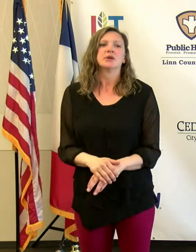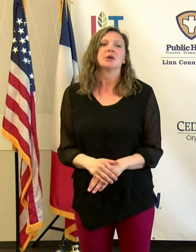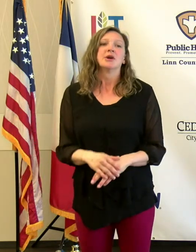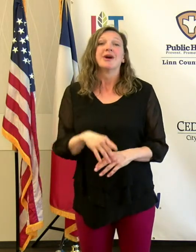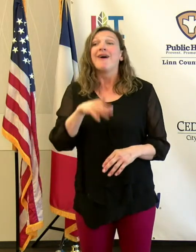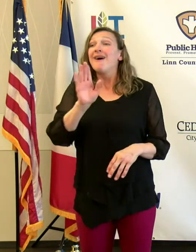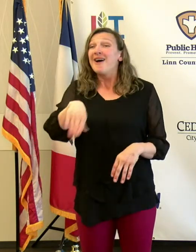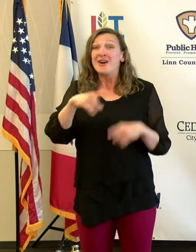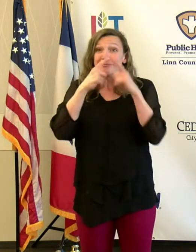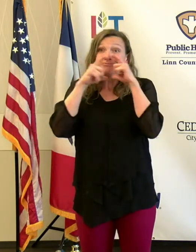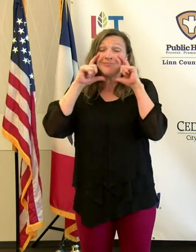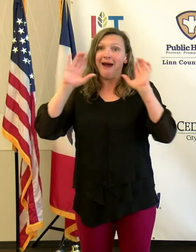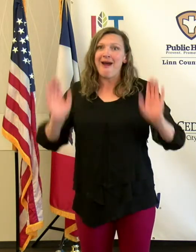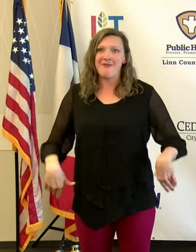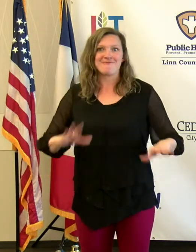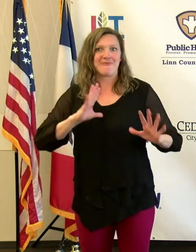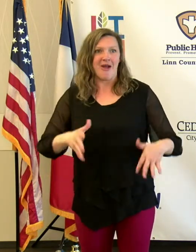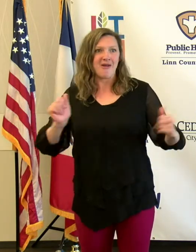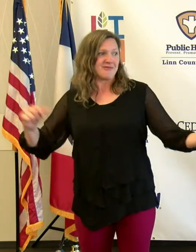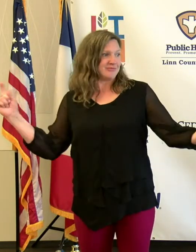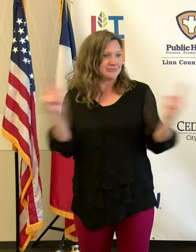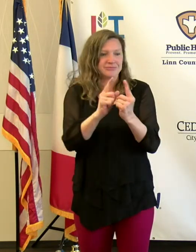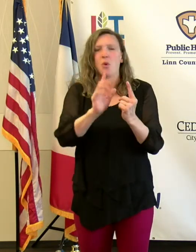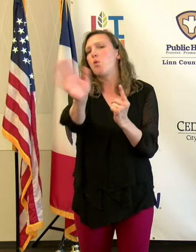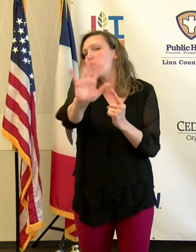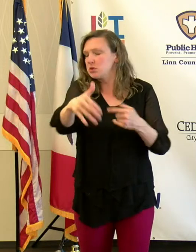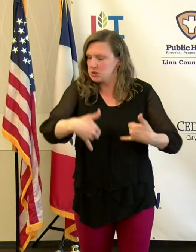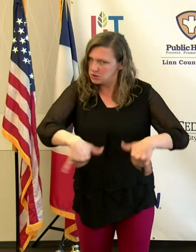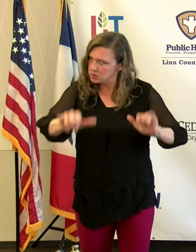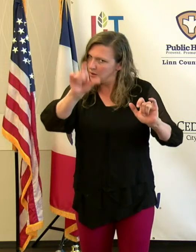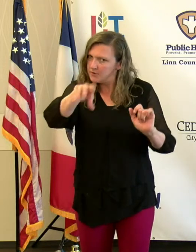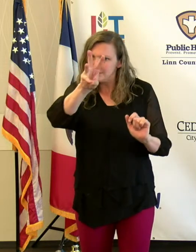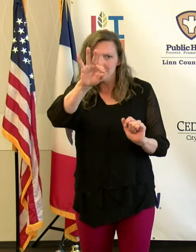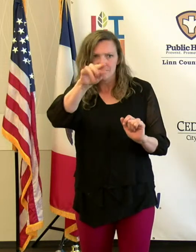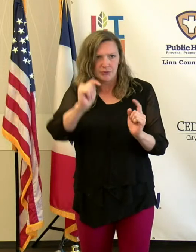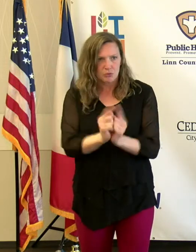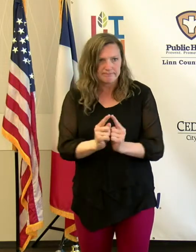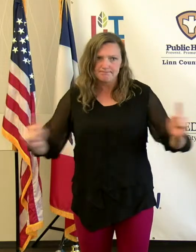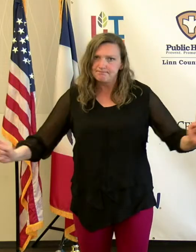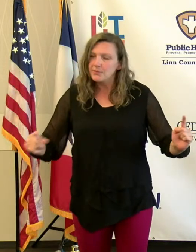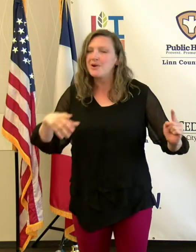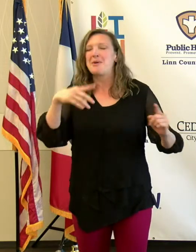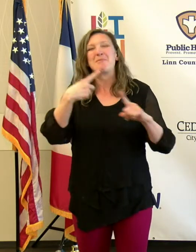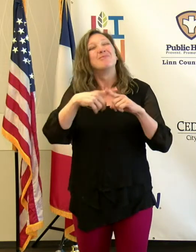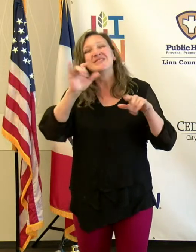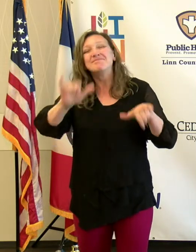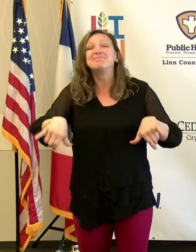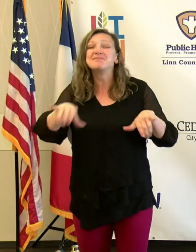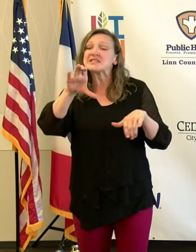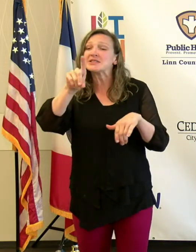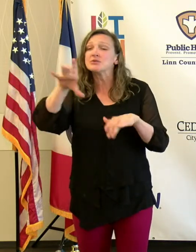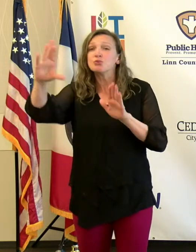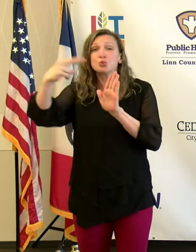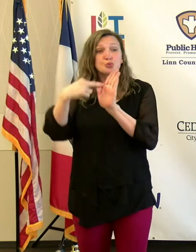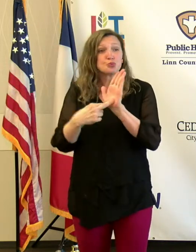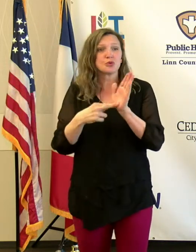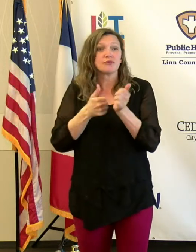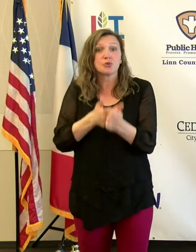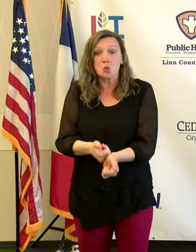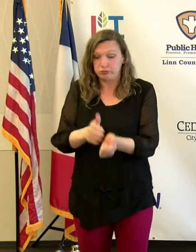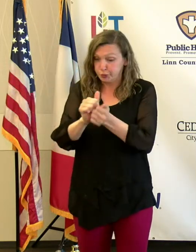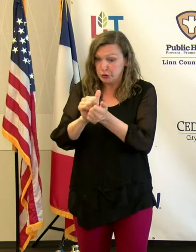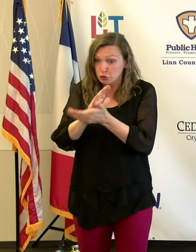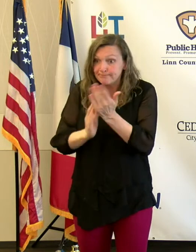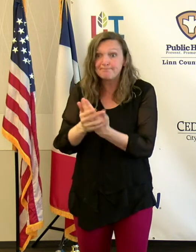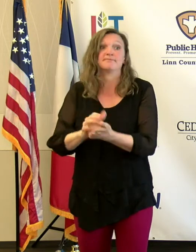your cough, stay home whenever you can, and especially stay home if you have any symptoms of an illness.